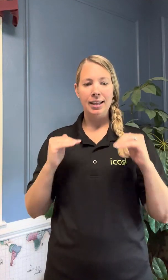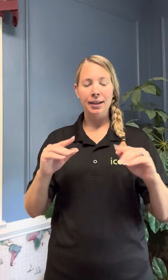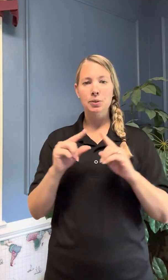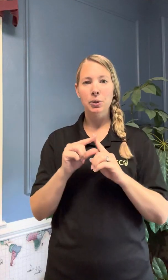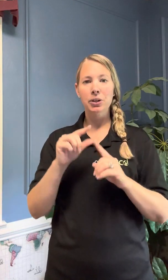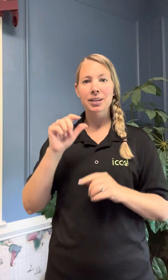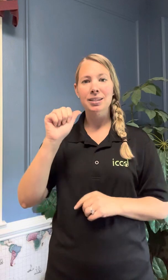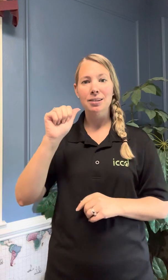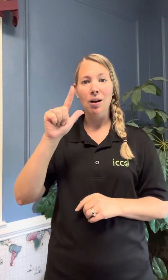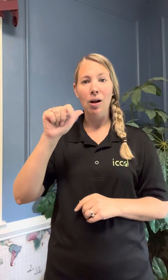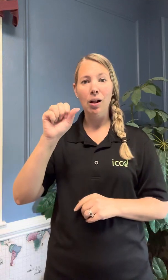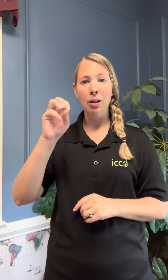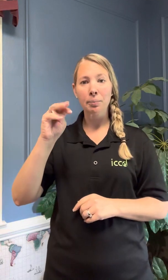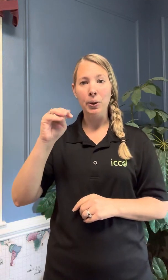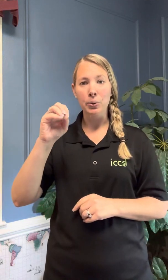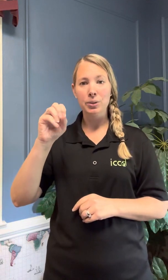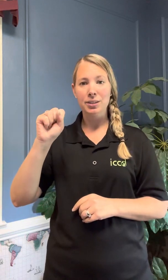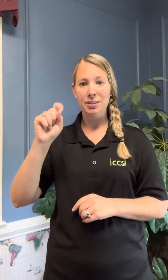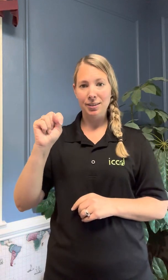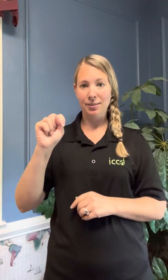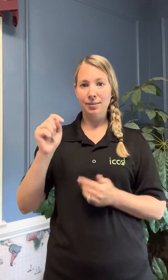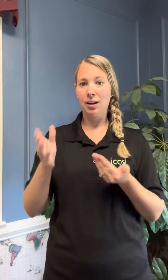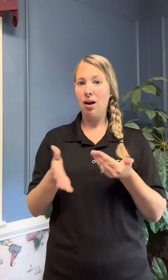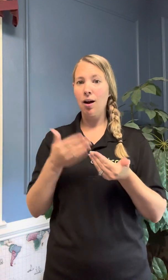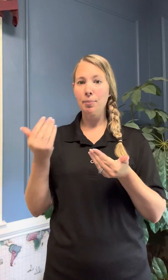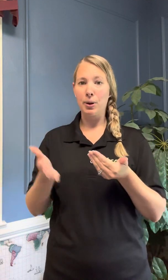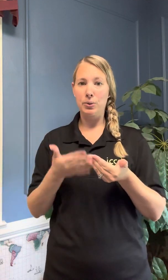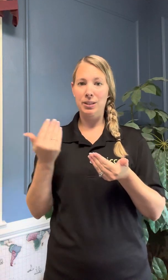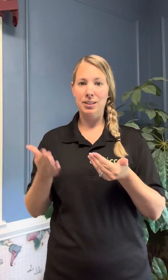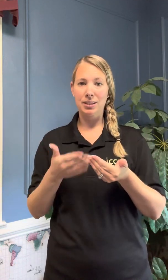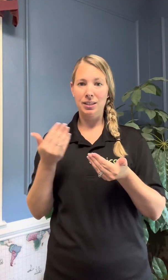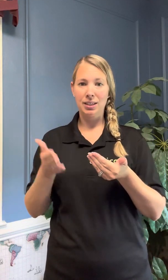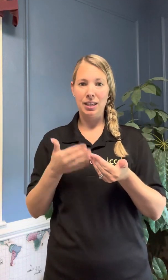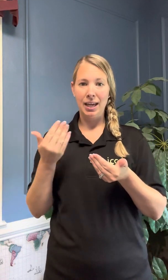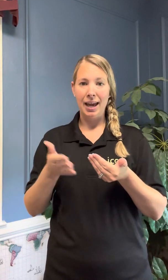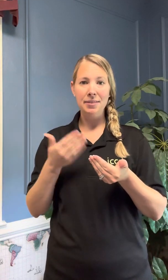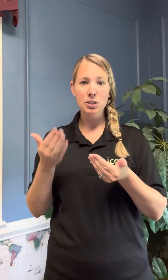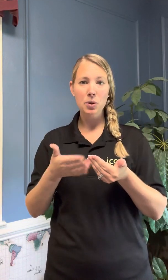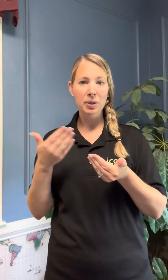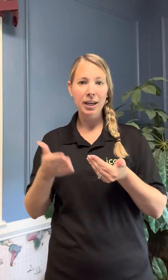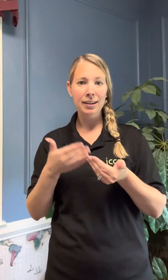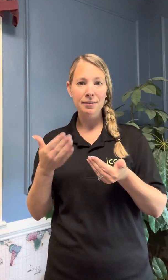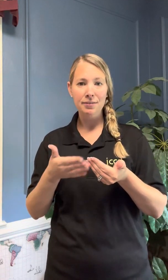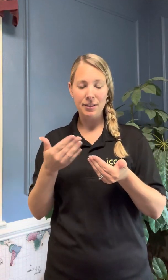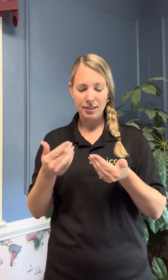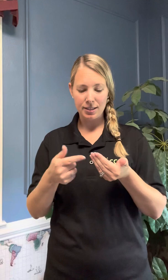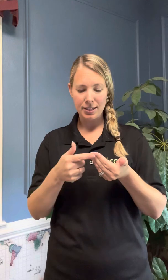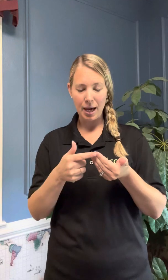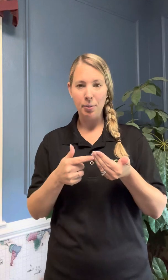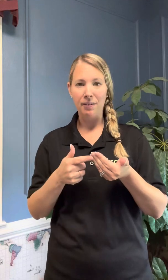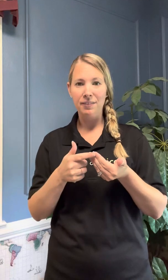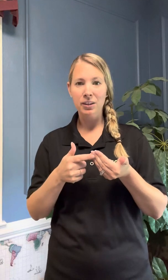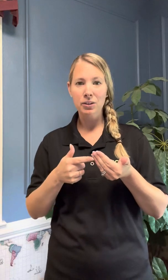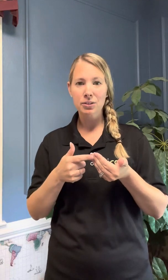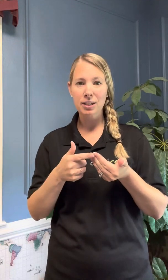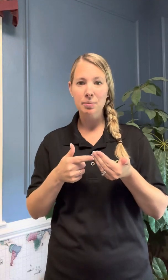Next word is almost, almost. And this one we kind of tap our fingertips